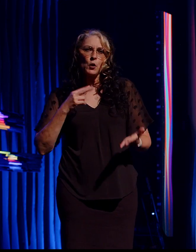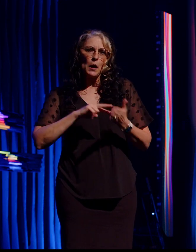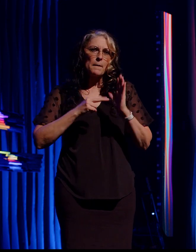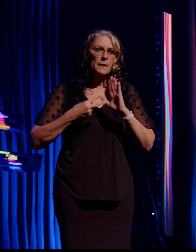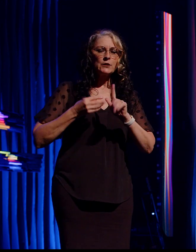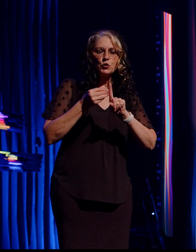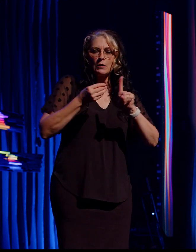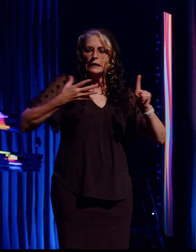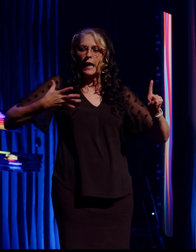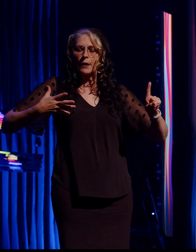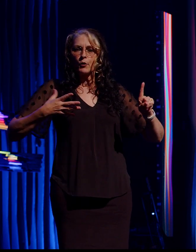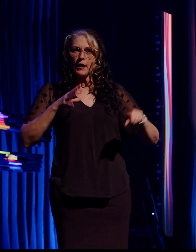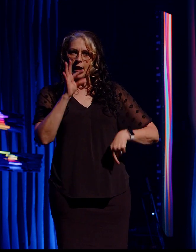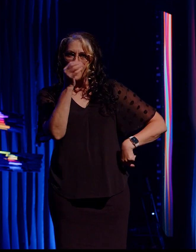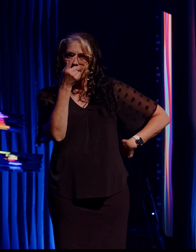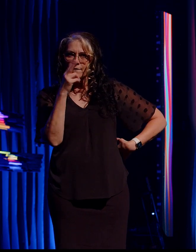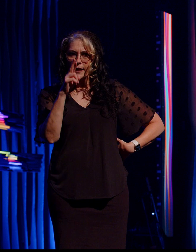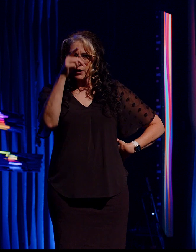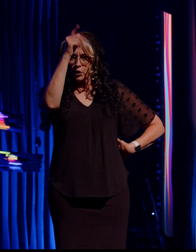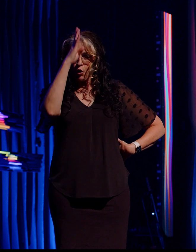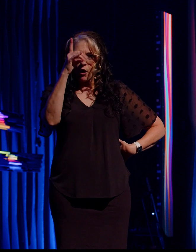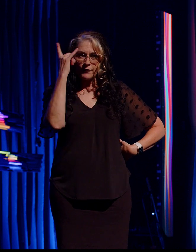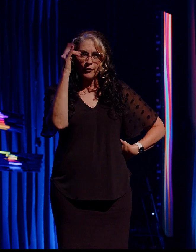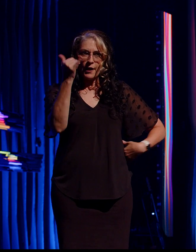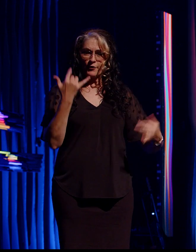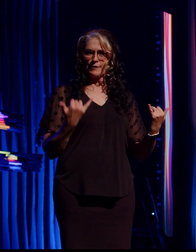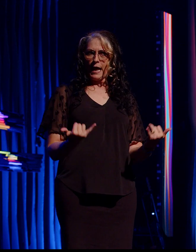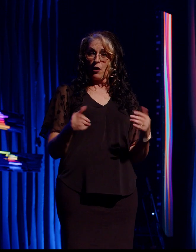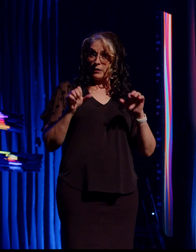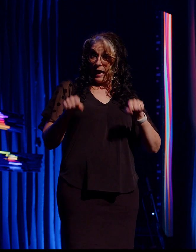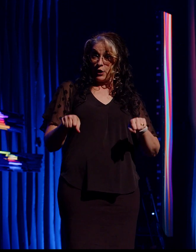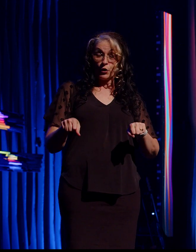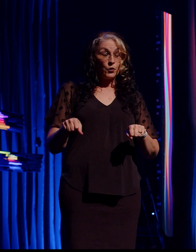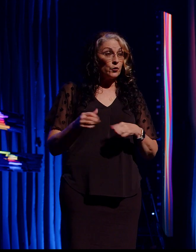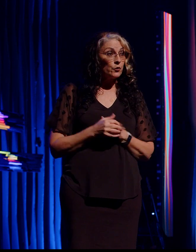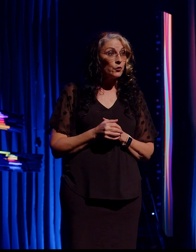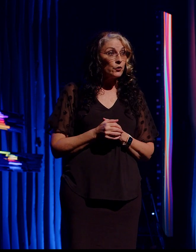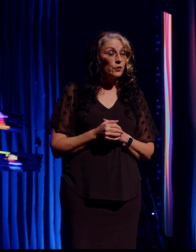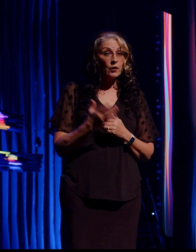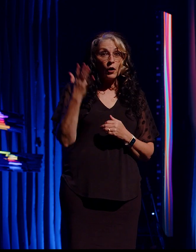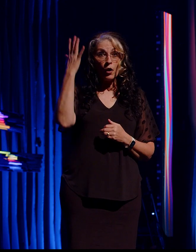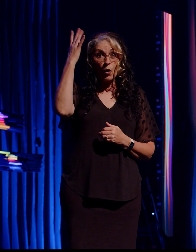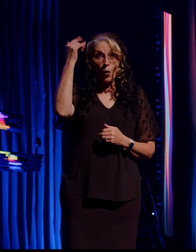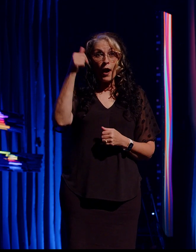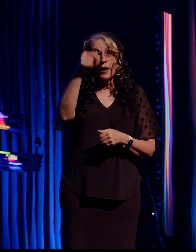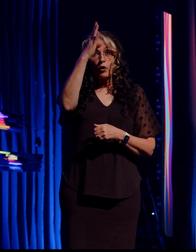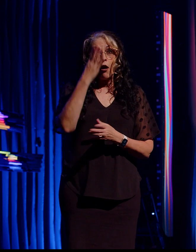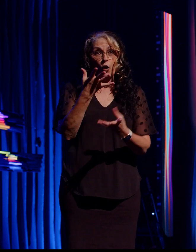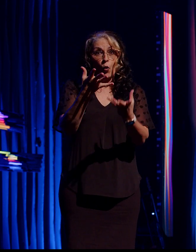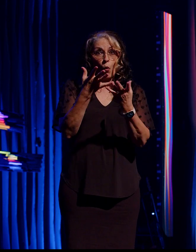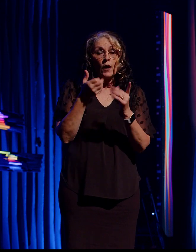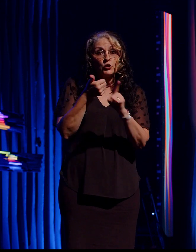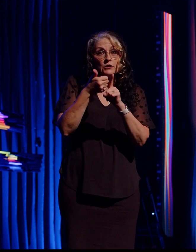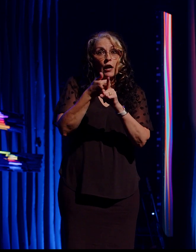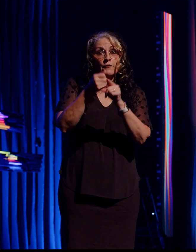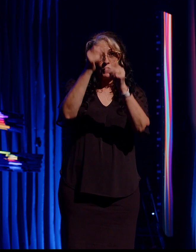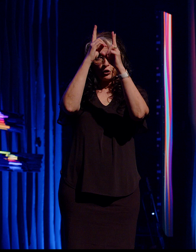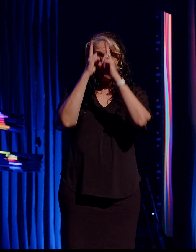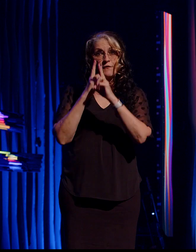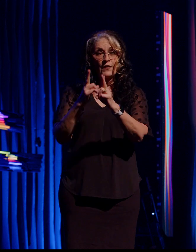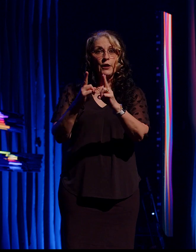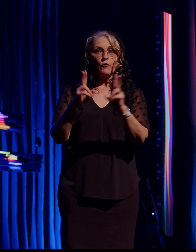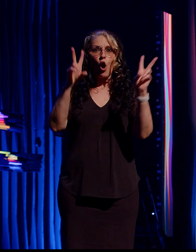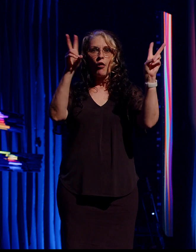means for you to fear God forever at this point in time? Because why? Because God wants you to fear Him. Our theme verse